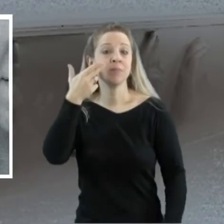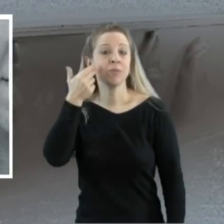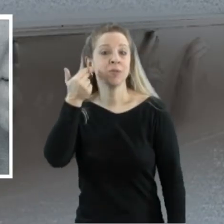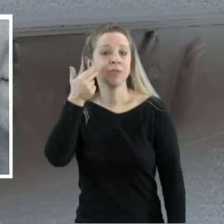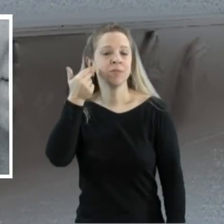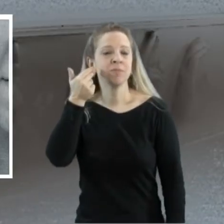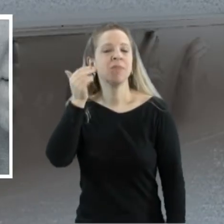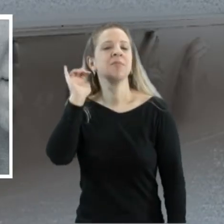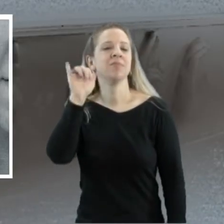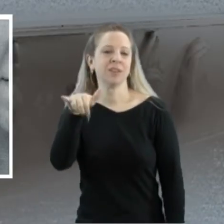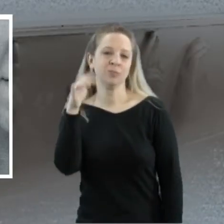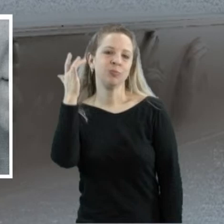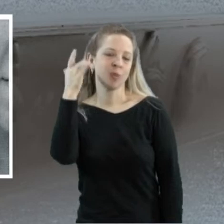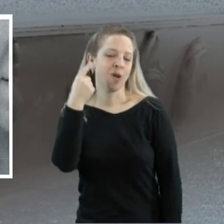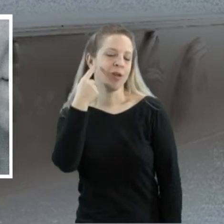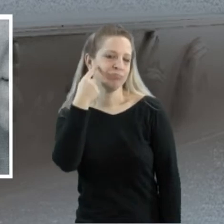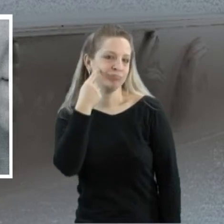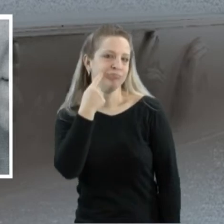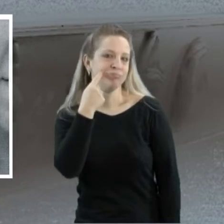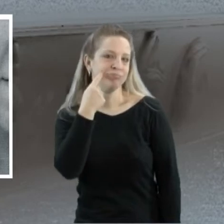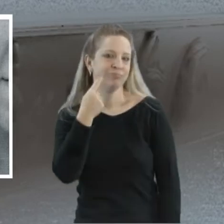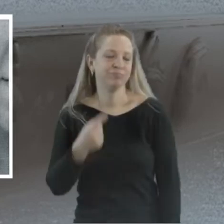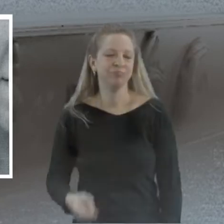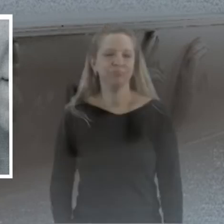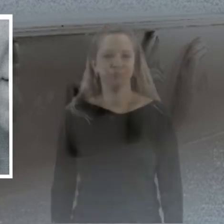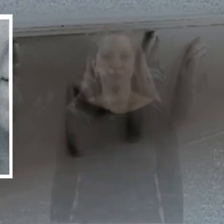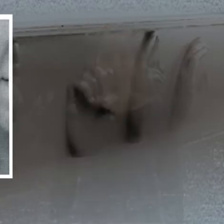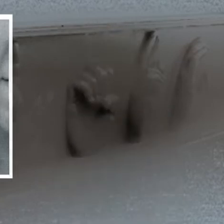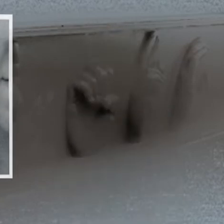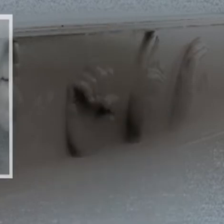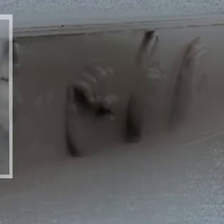Clerc's sign name followed the scar on his face.